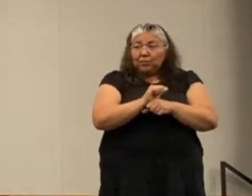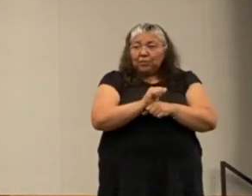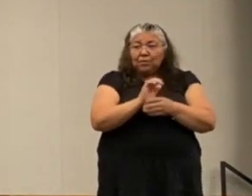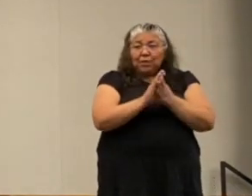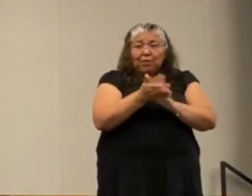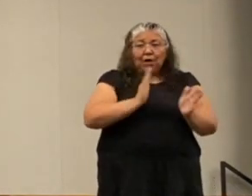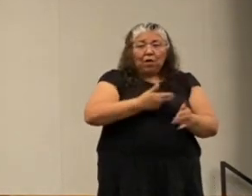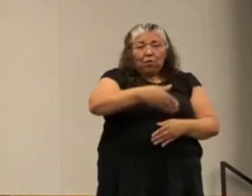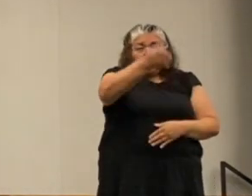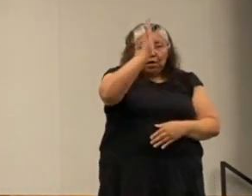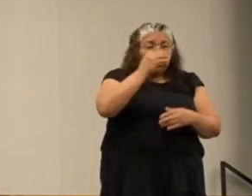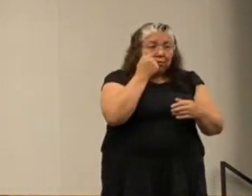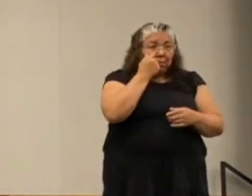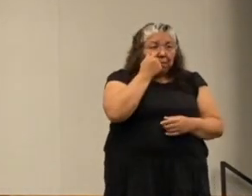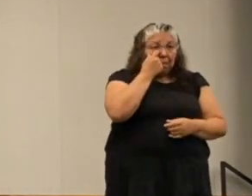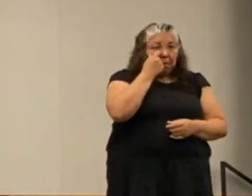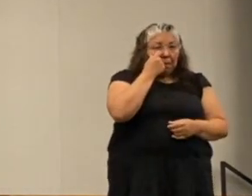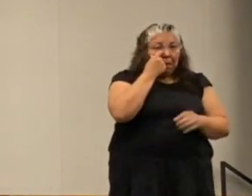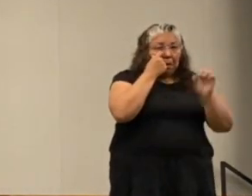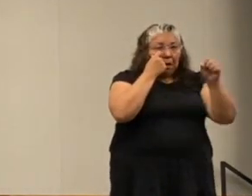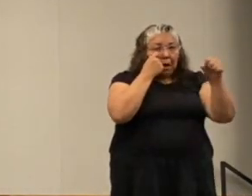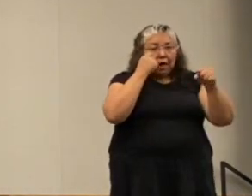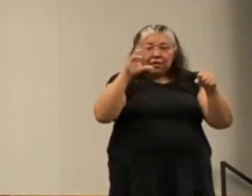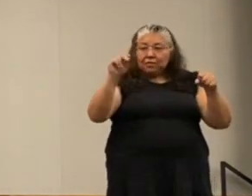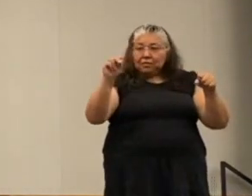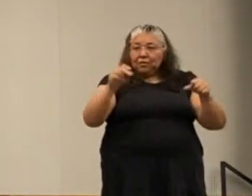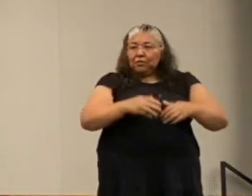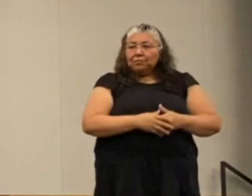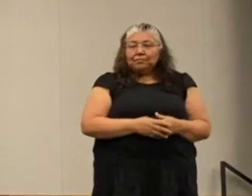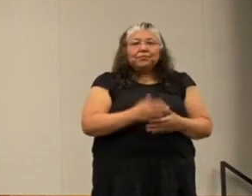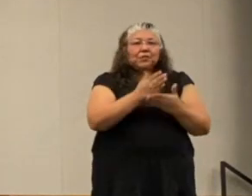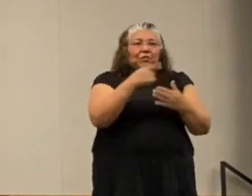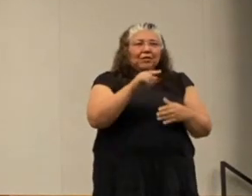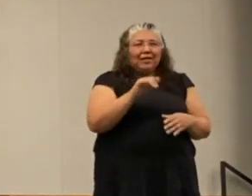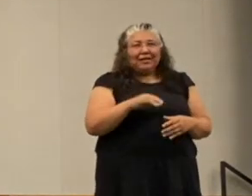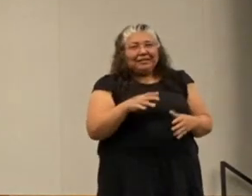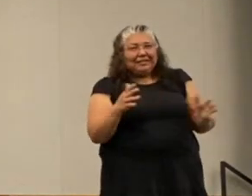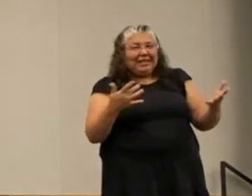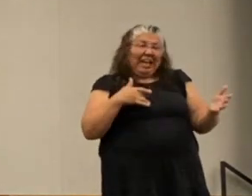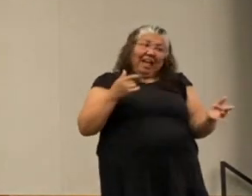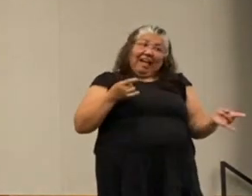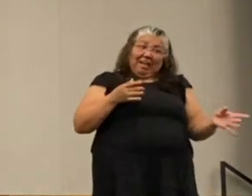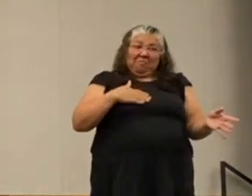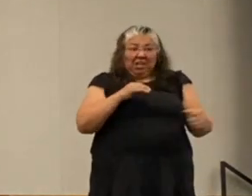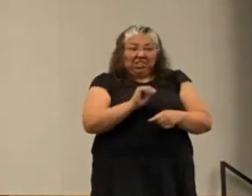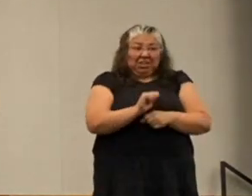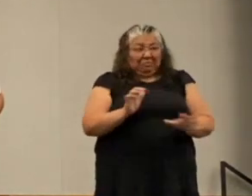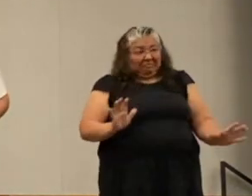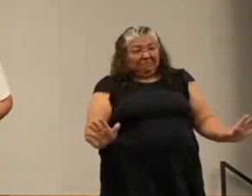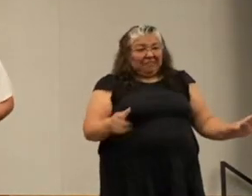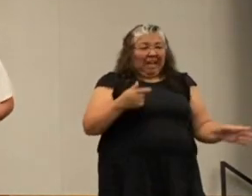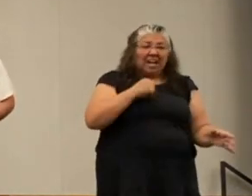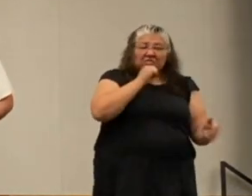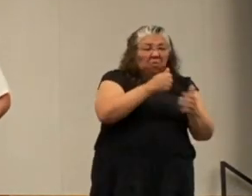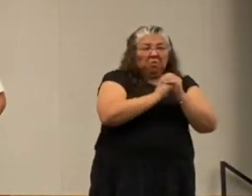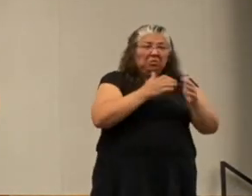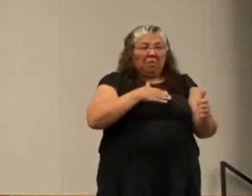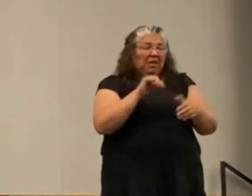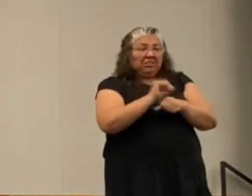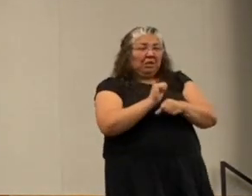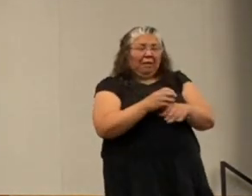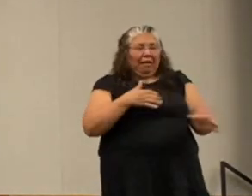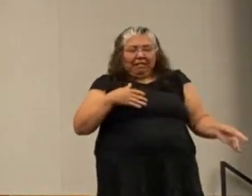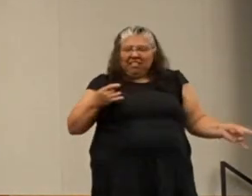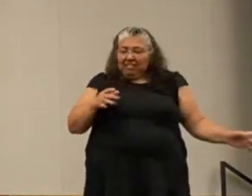gods? Yes, no? Yeah. Some of you are like, I hate my job. I worship my job. I